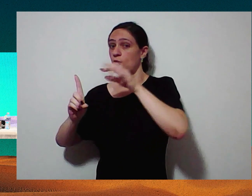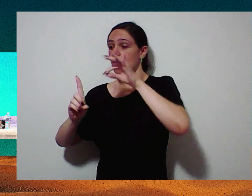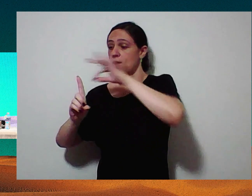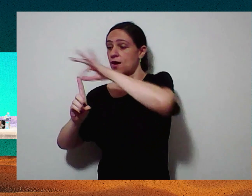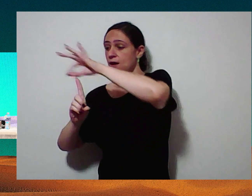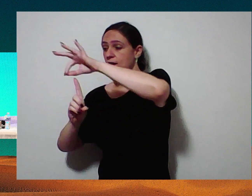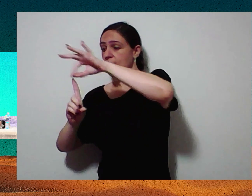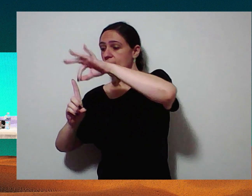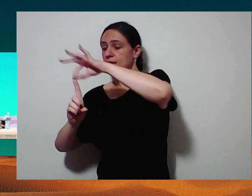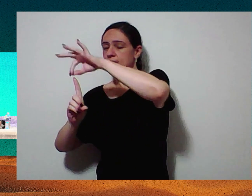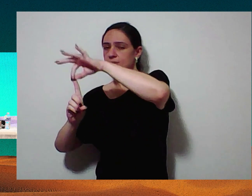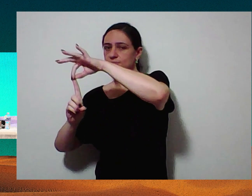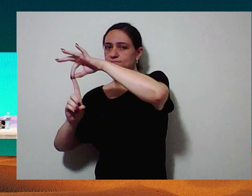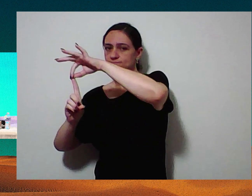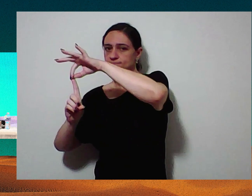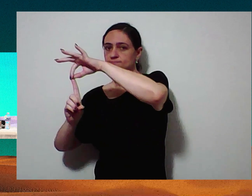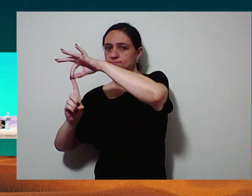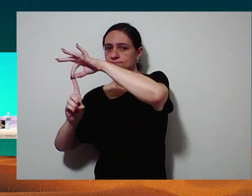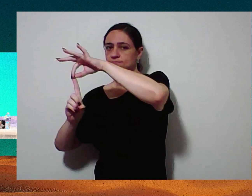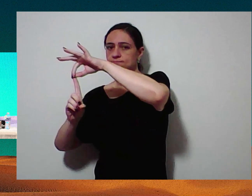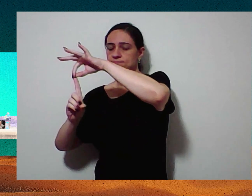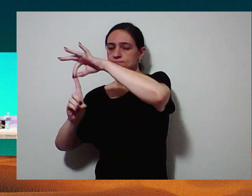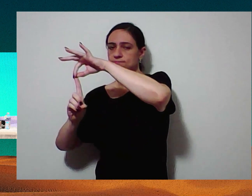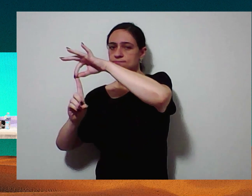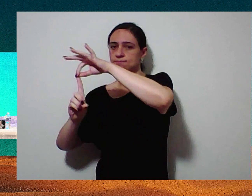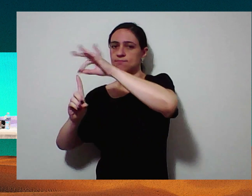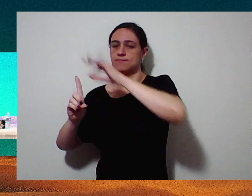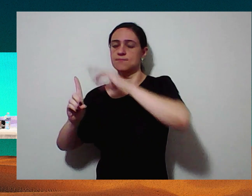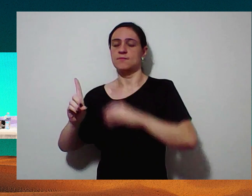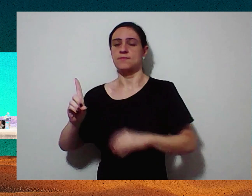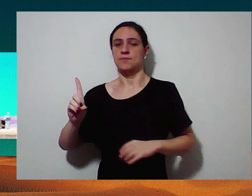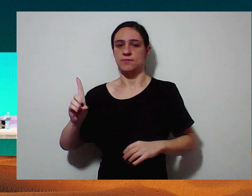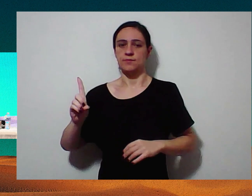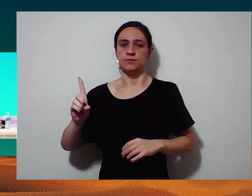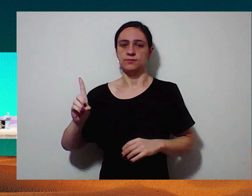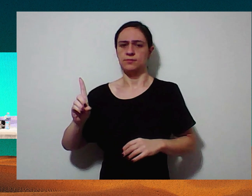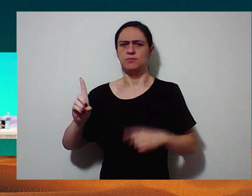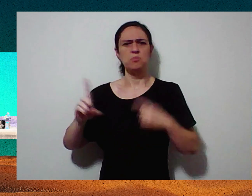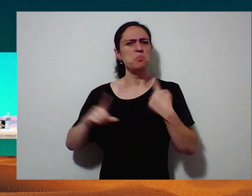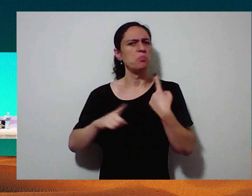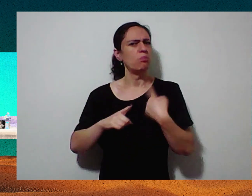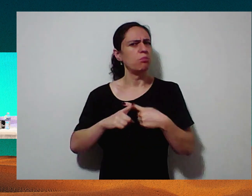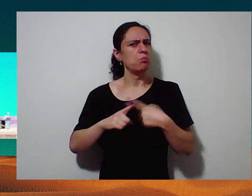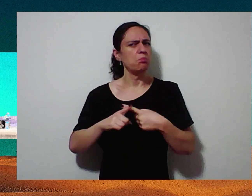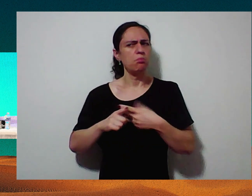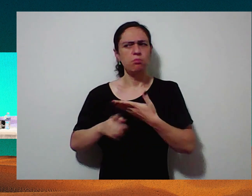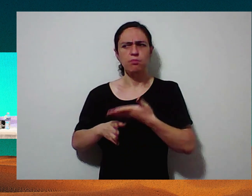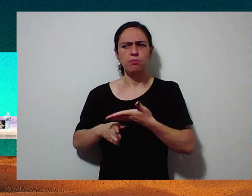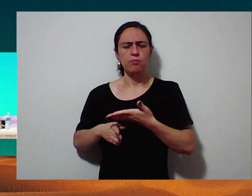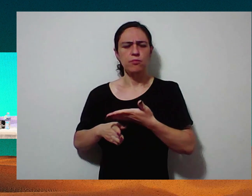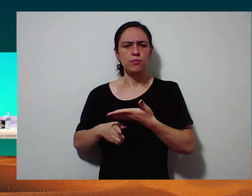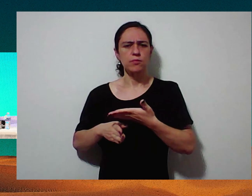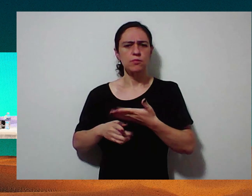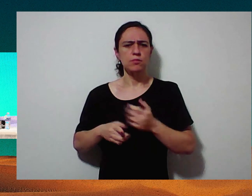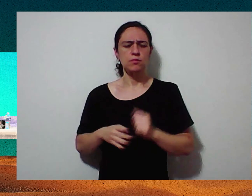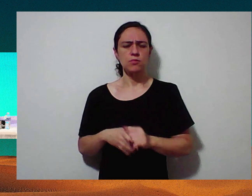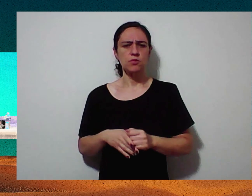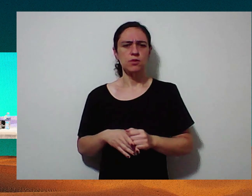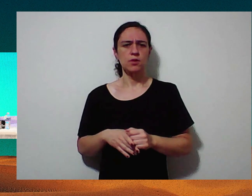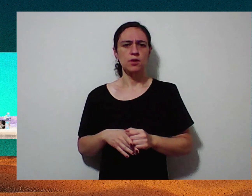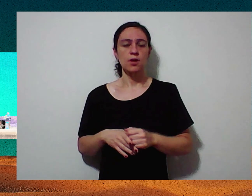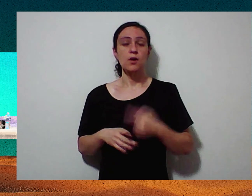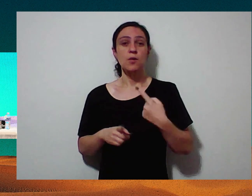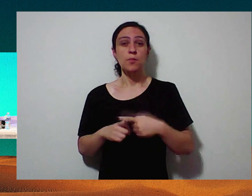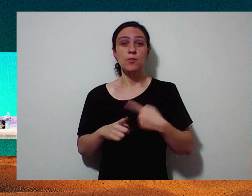and dele. formed the human spirit within him. Para quê? What is that for? Para que esse Deus que é vida e é